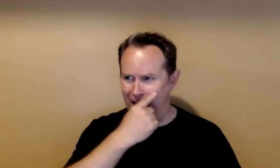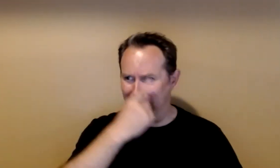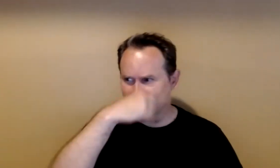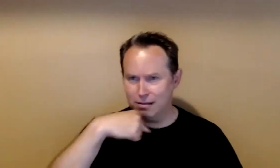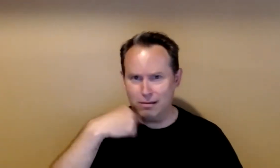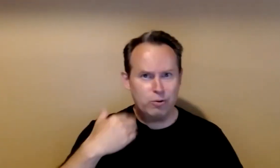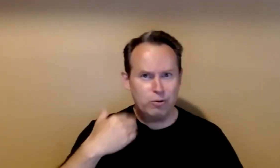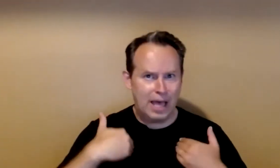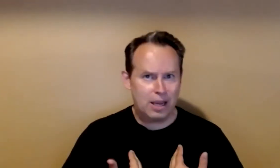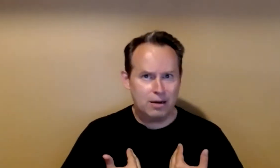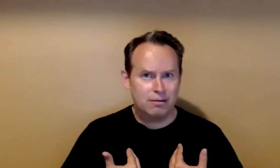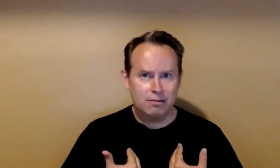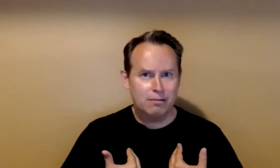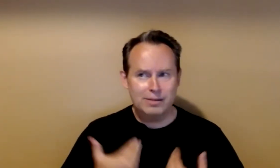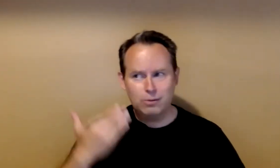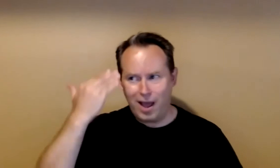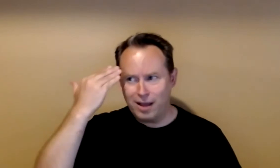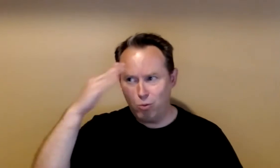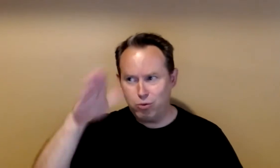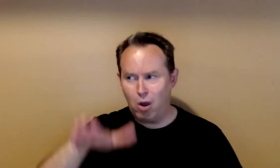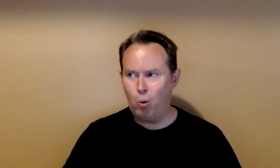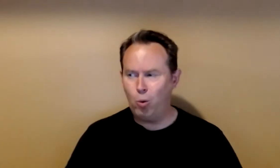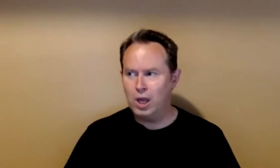her eyes looked tired, so I don't know.